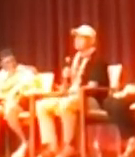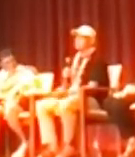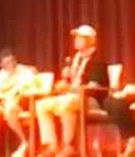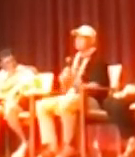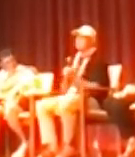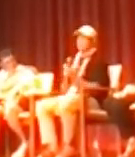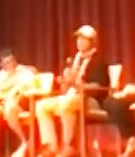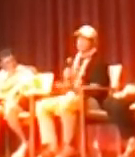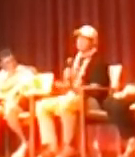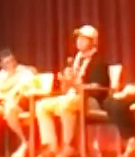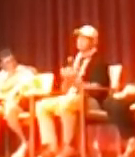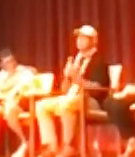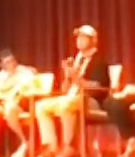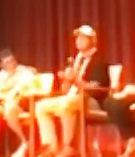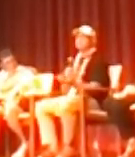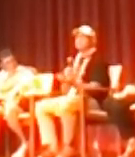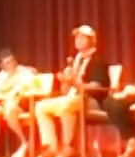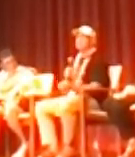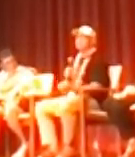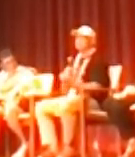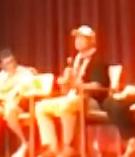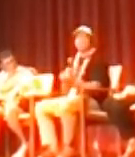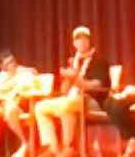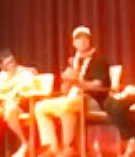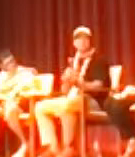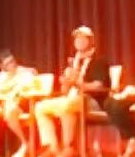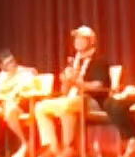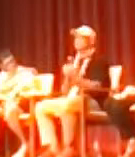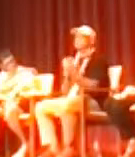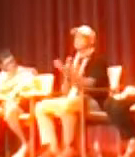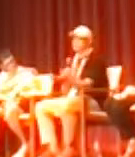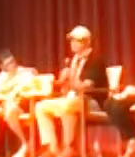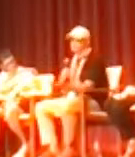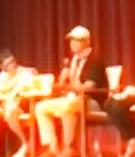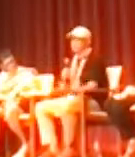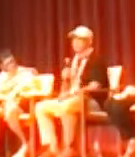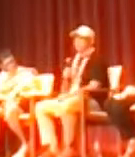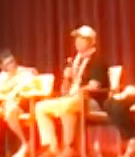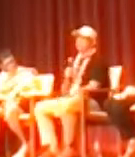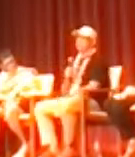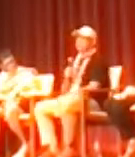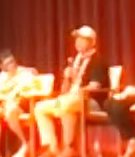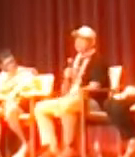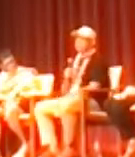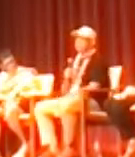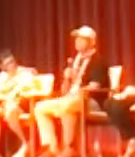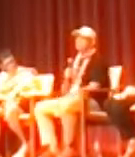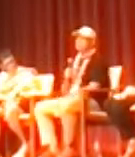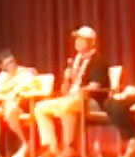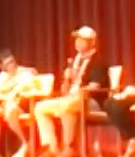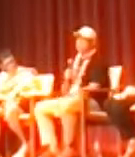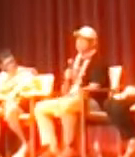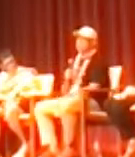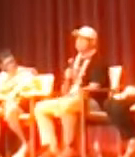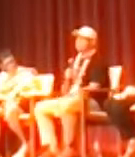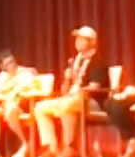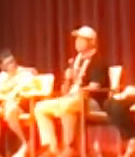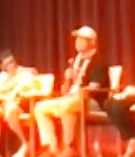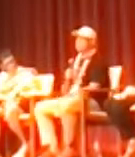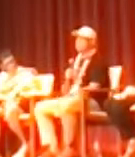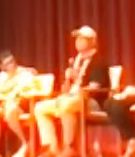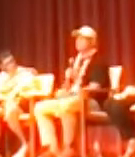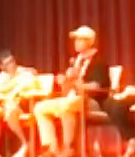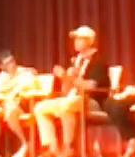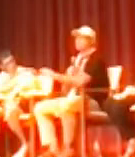It's, we had five bands, and it was the history of string bands in the Cook Islands. You know, and beautiful, and